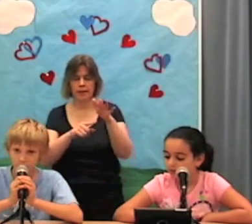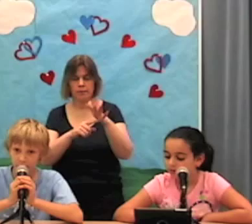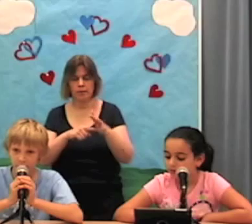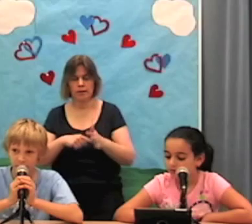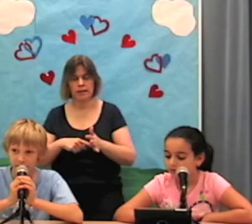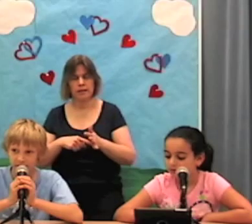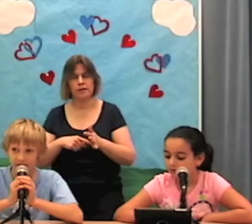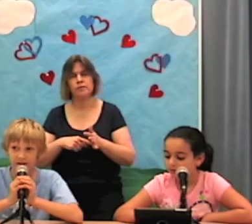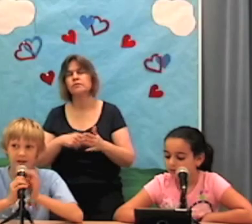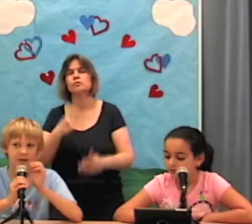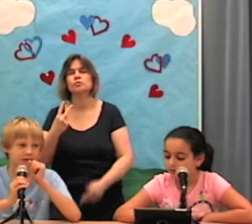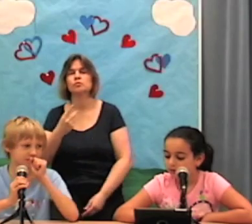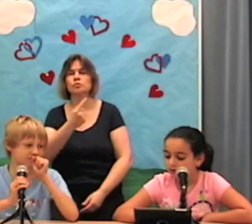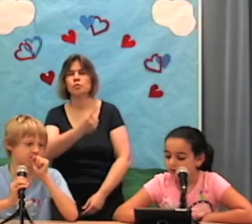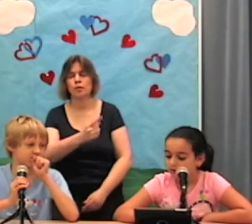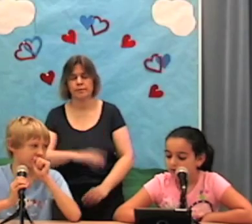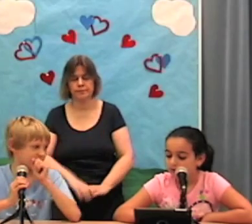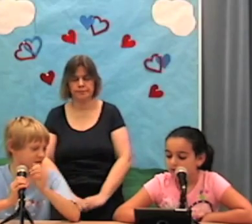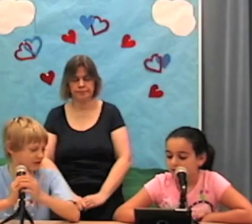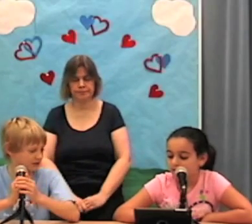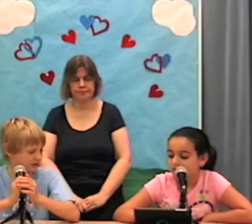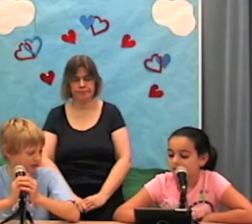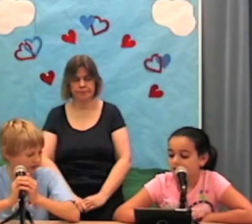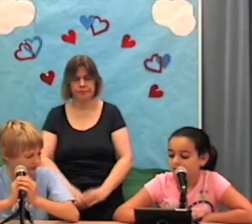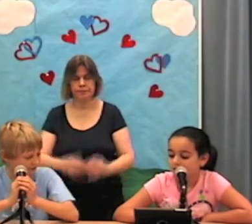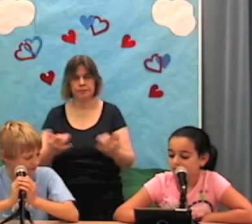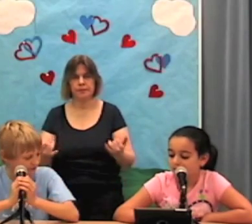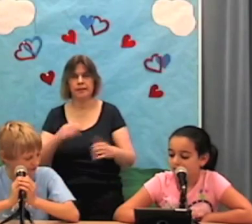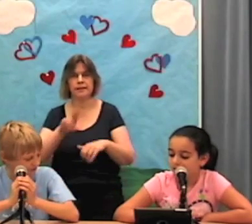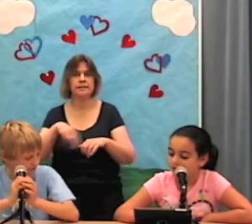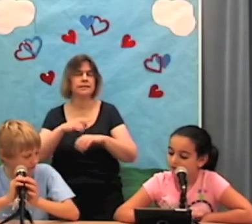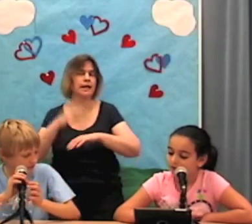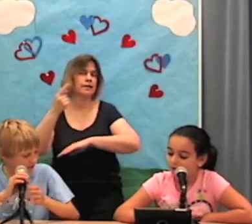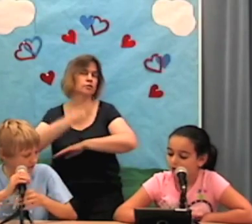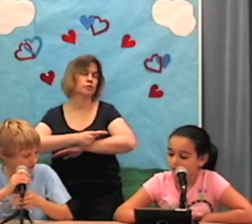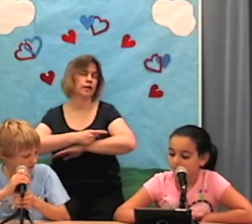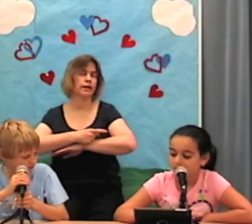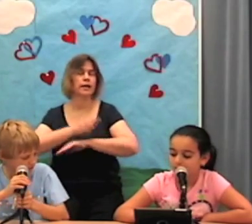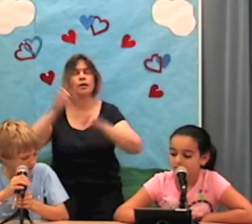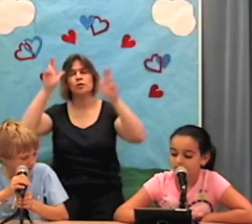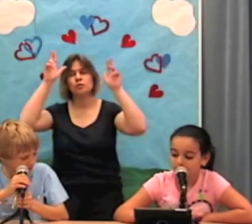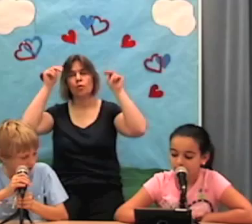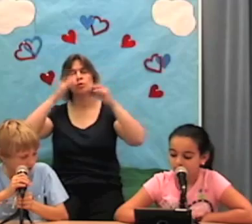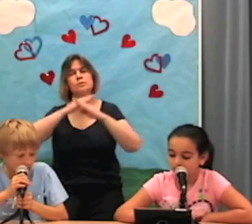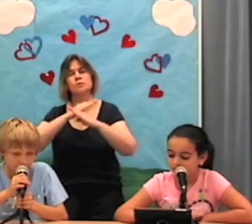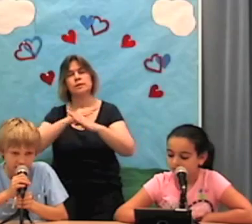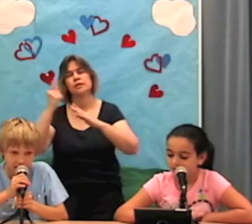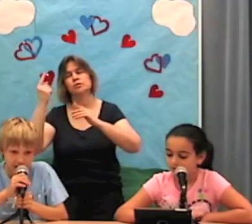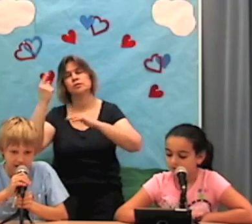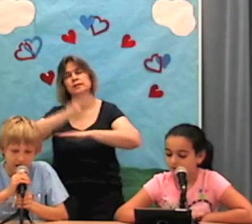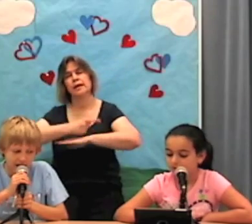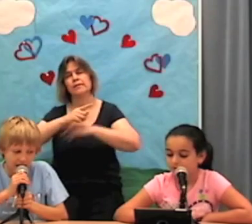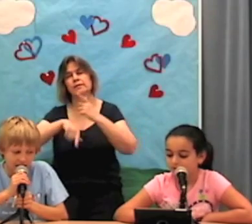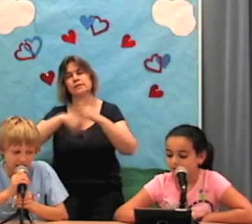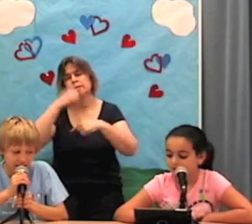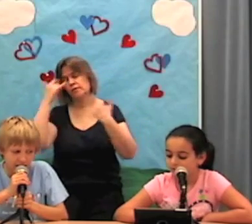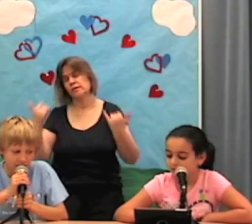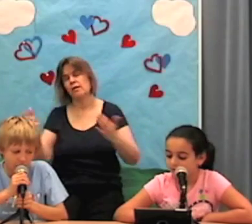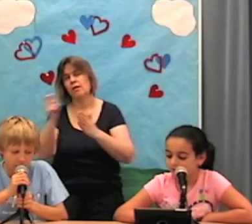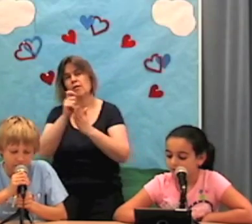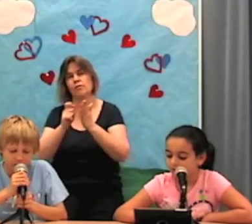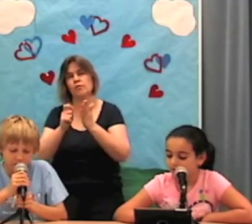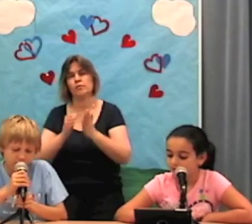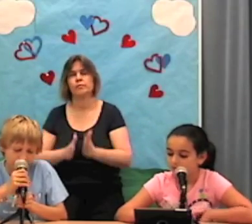Go Bolts. Today's national day is Horse Protection Day. The sign of the day